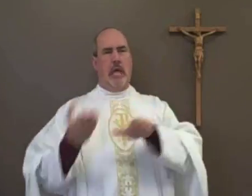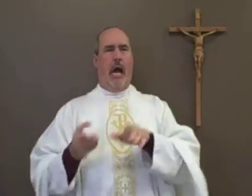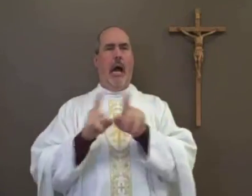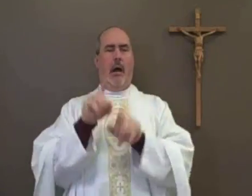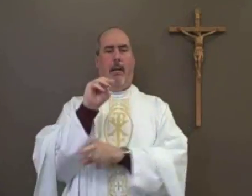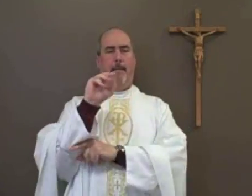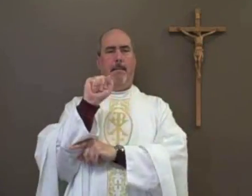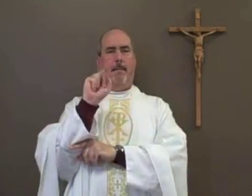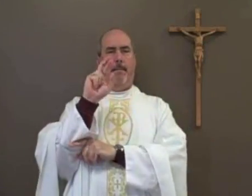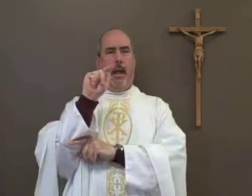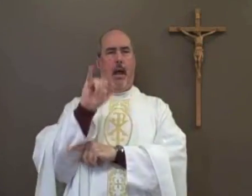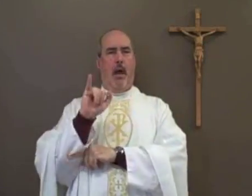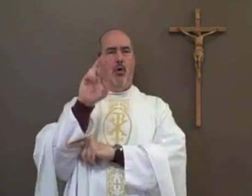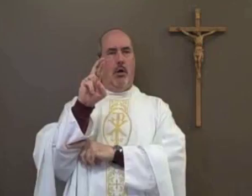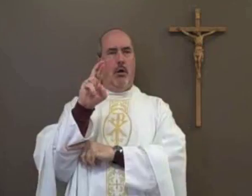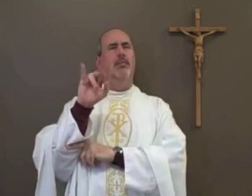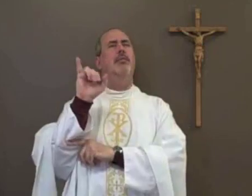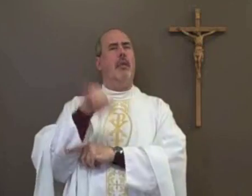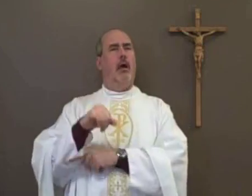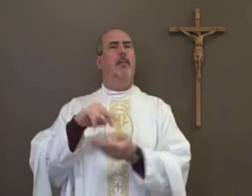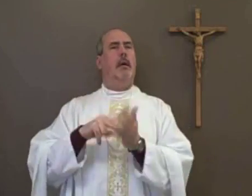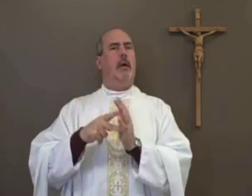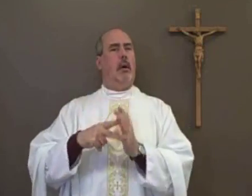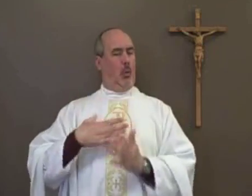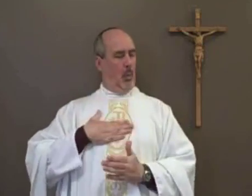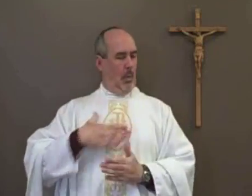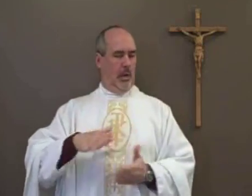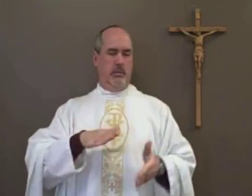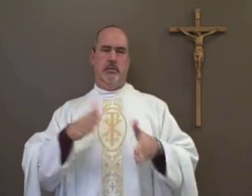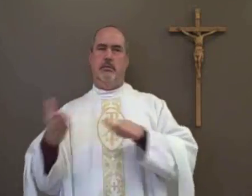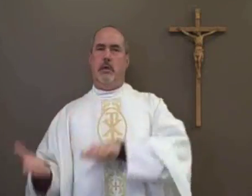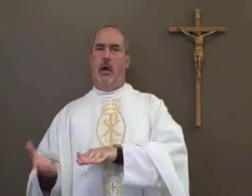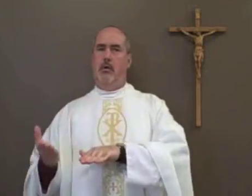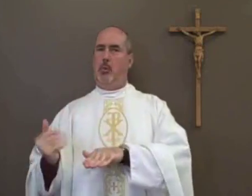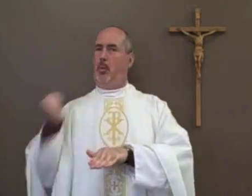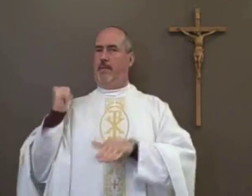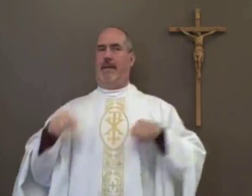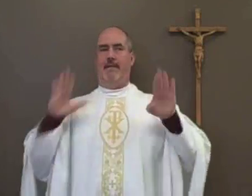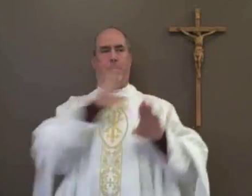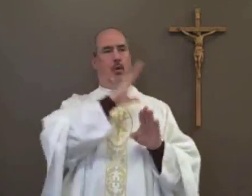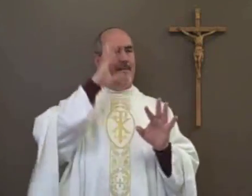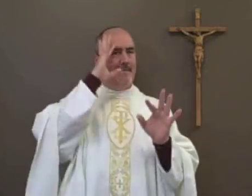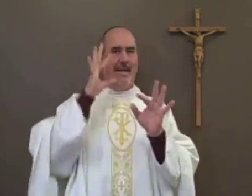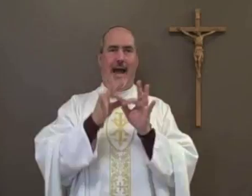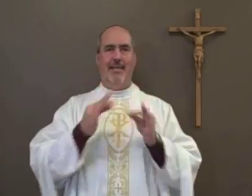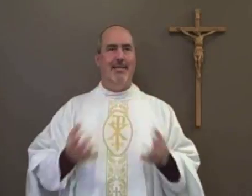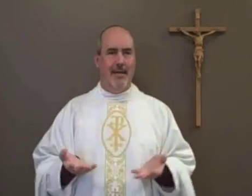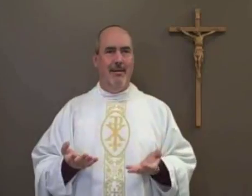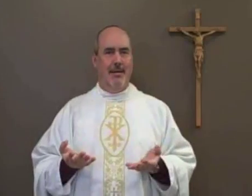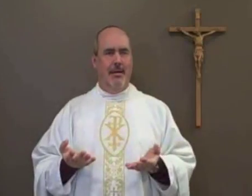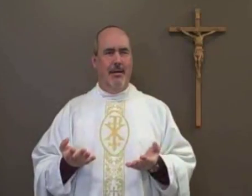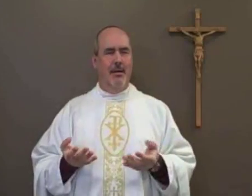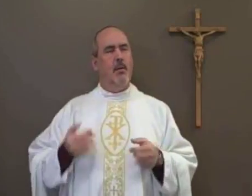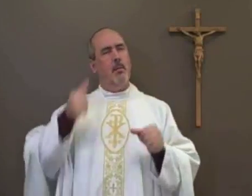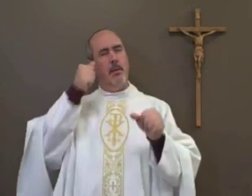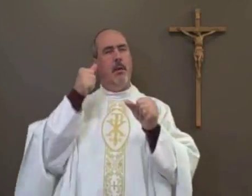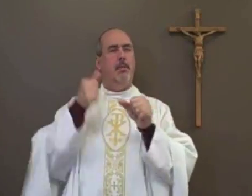So many people at that time died martyrs, meaning they were willing to die for their faith